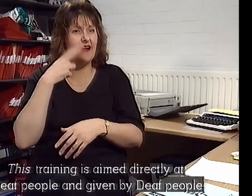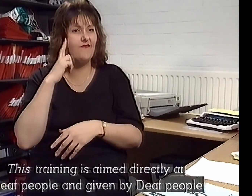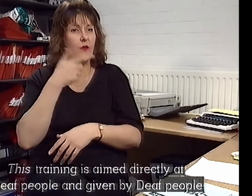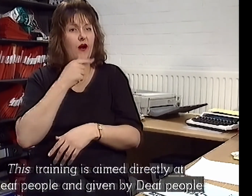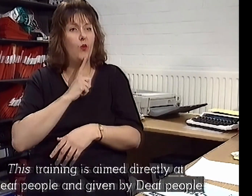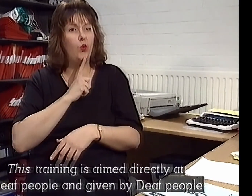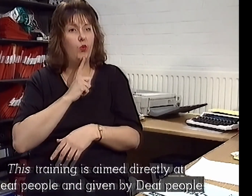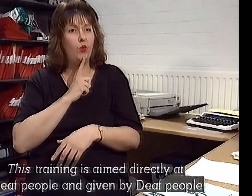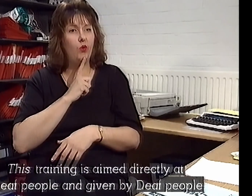and given by deaf people.